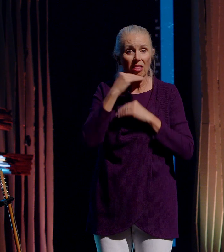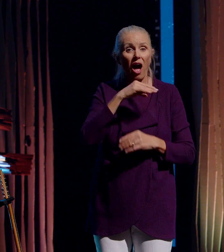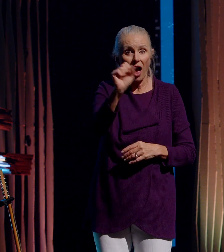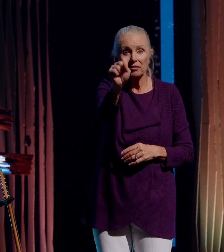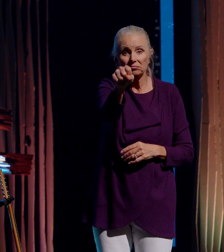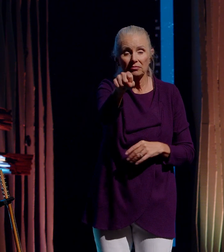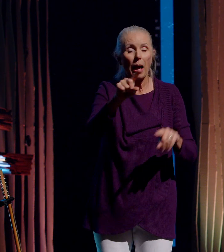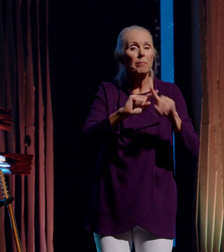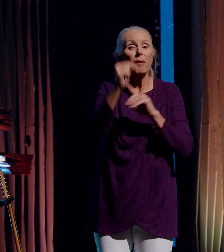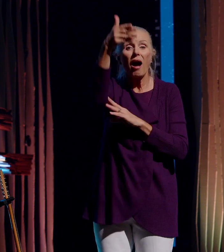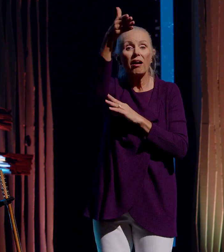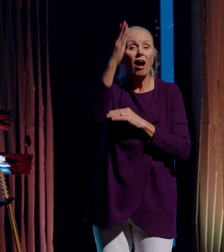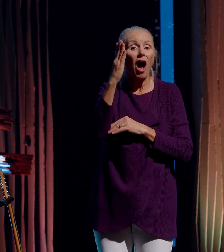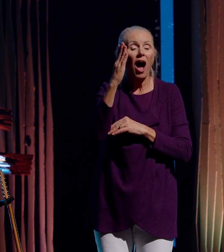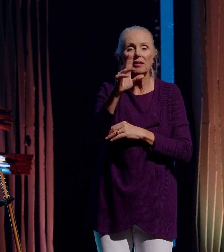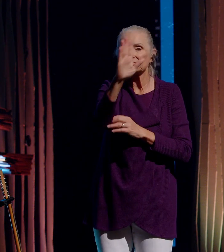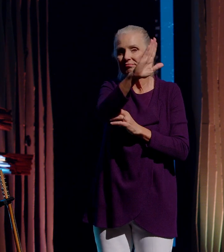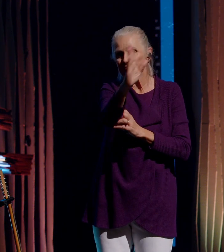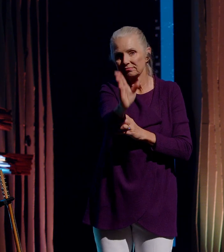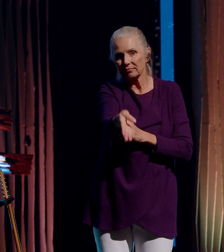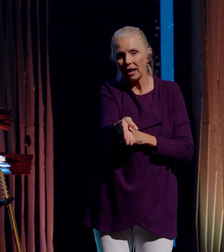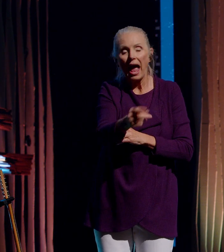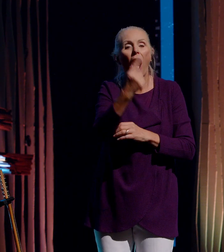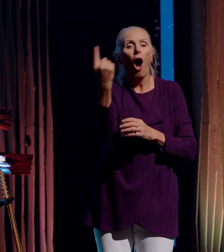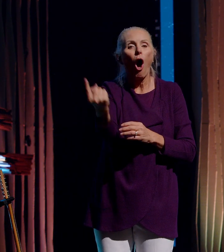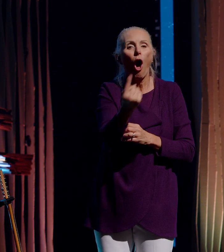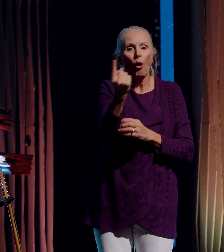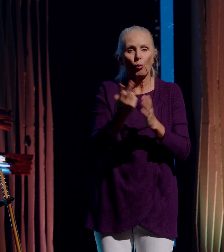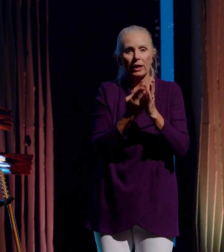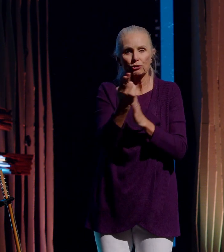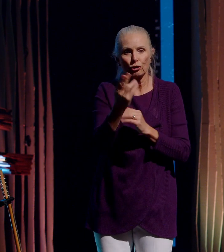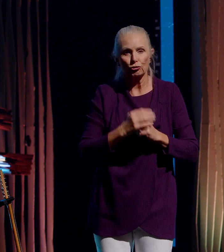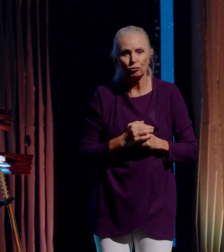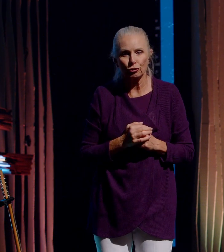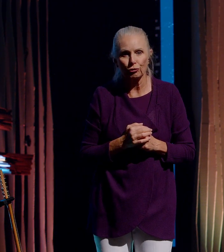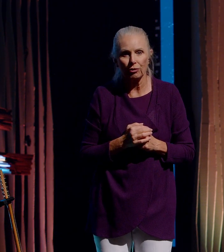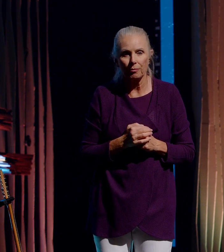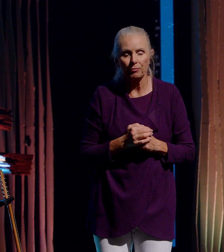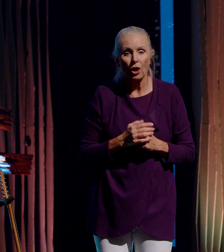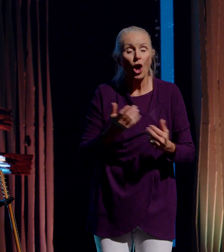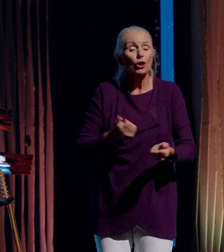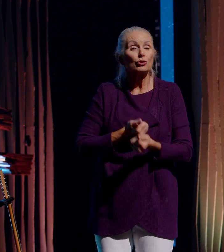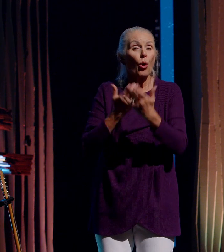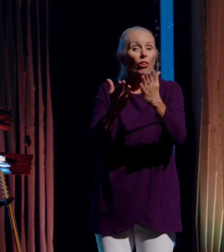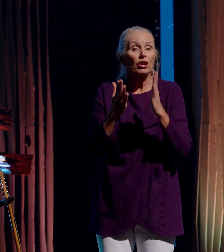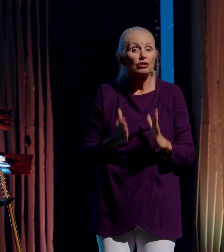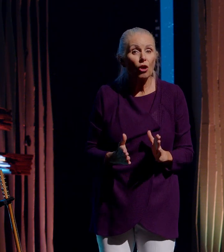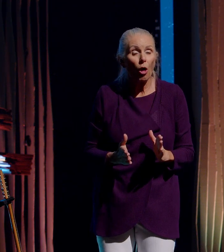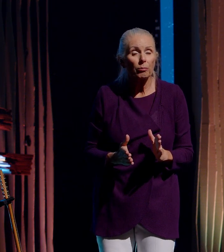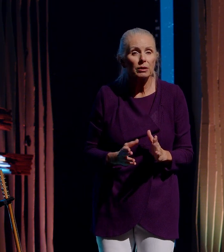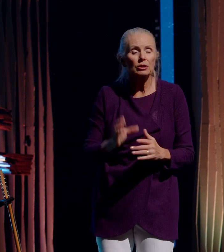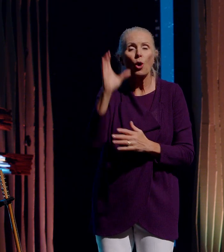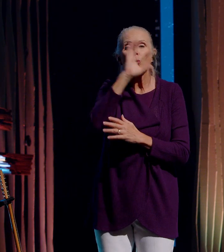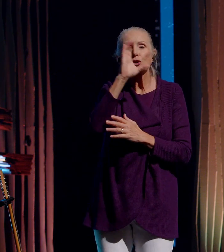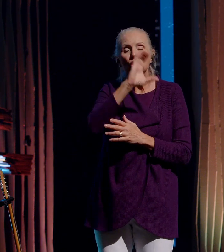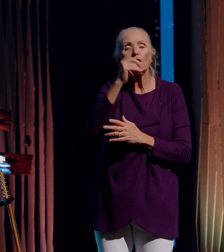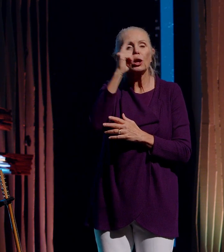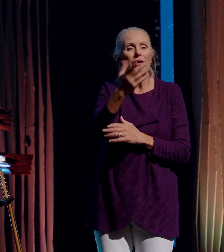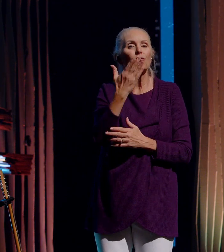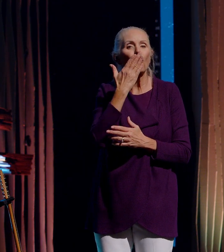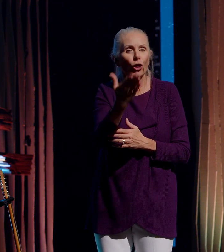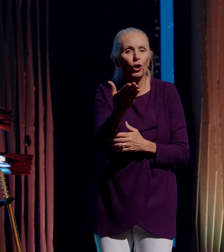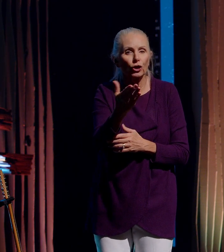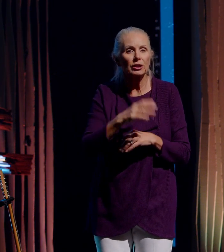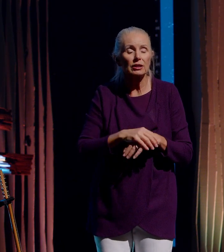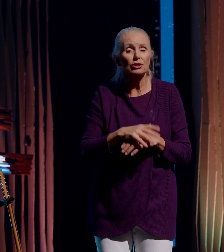trusted in the Lord and saw the Lord's goodness. So church, here's the truth that we need to pull from this. Even in